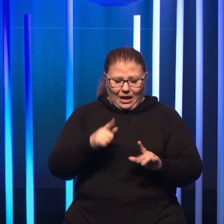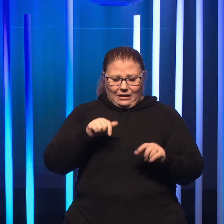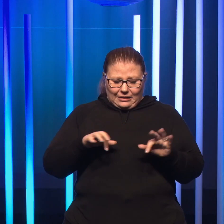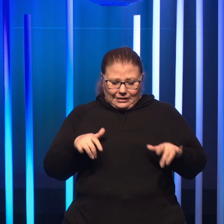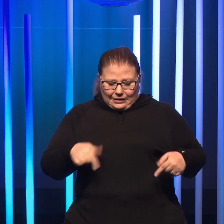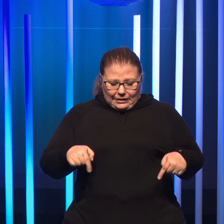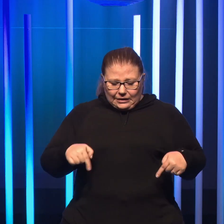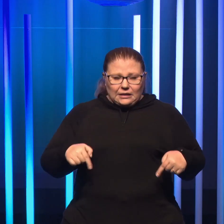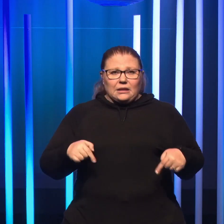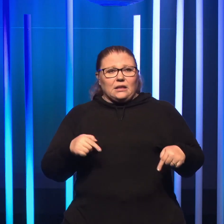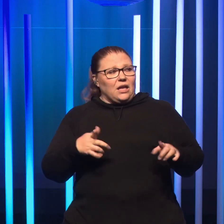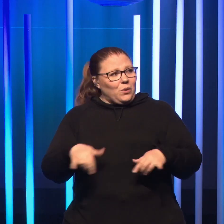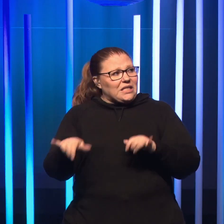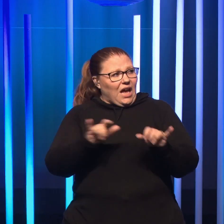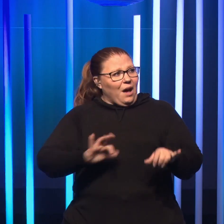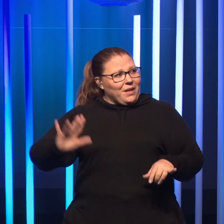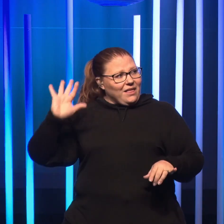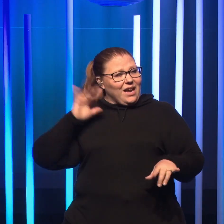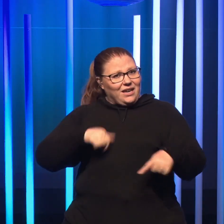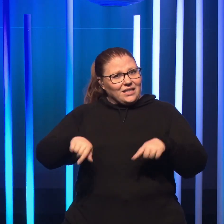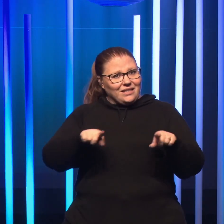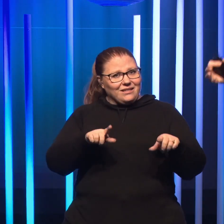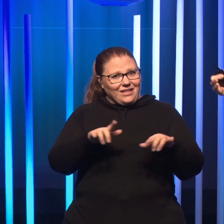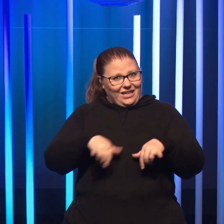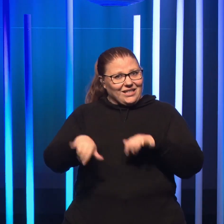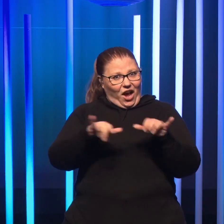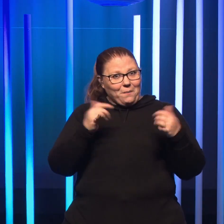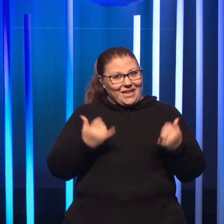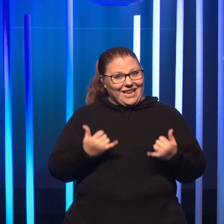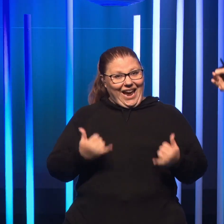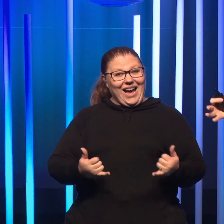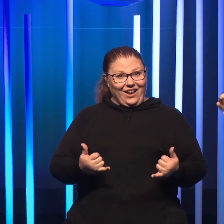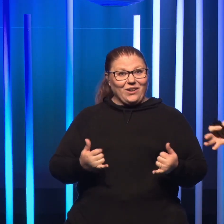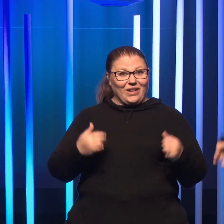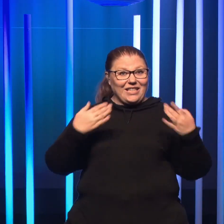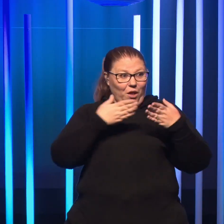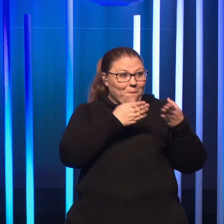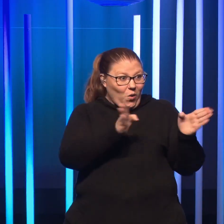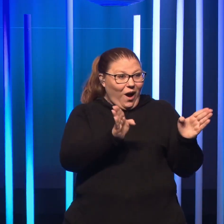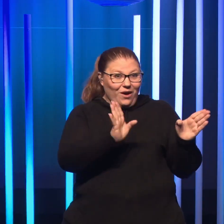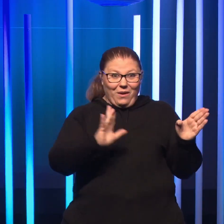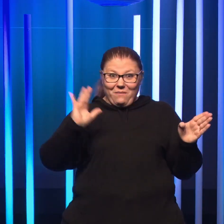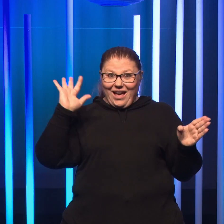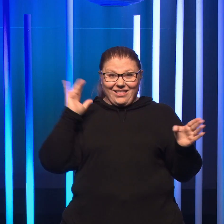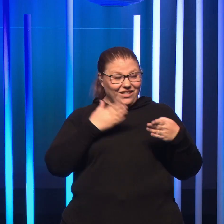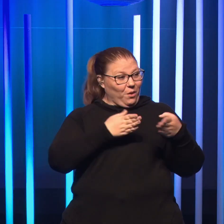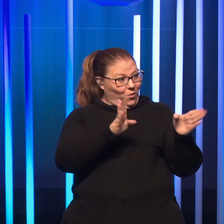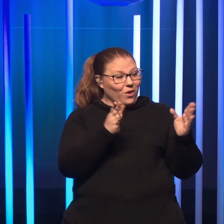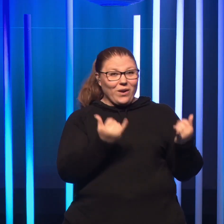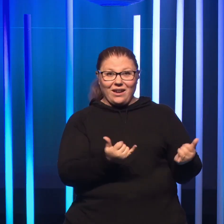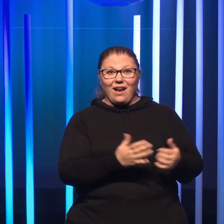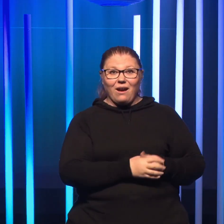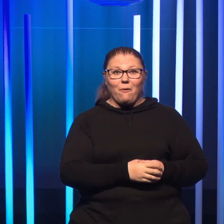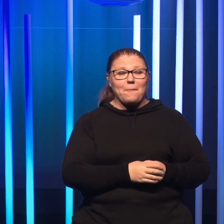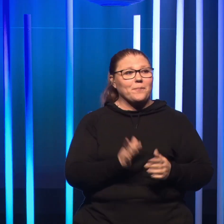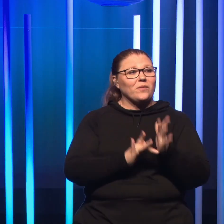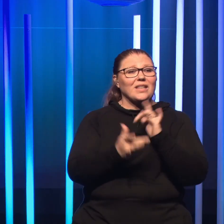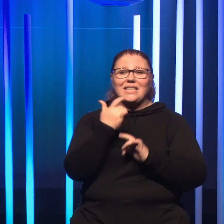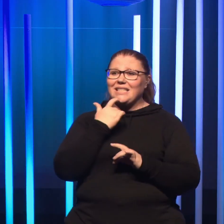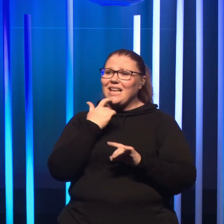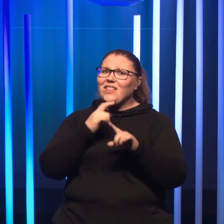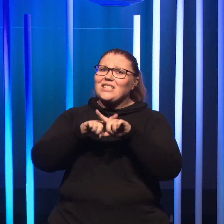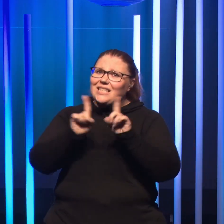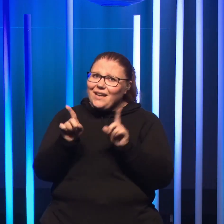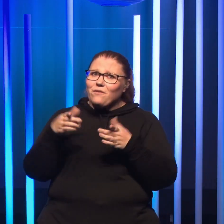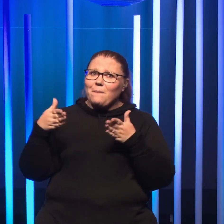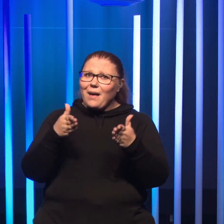me. It was common then, and it's common now. It was the broad way then. It's the broad way now. And Jesus would say there's a different